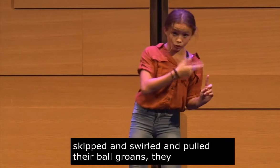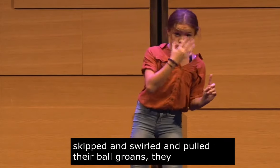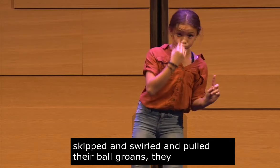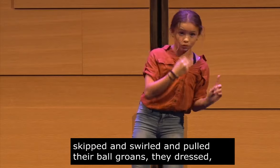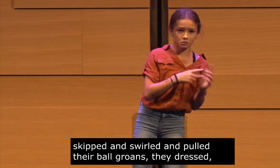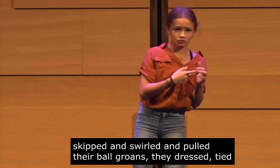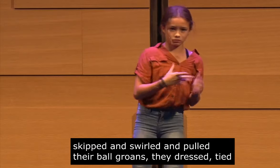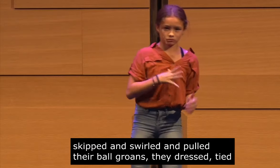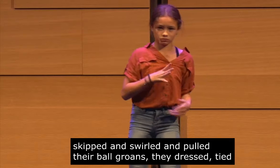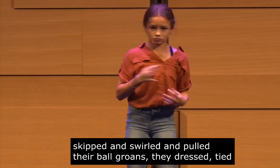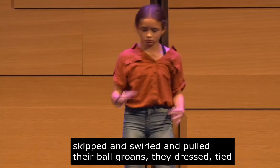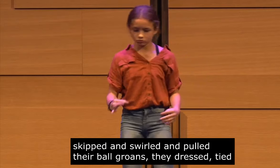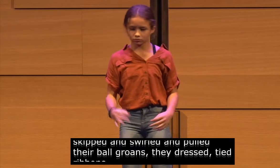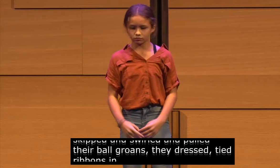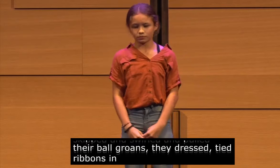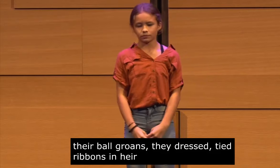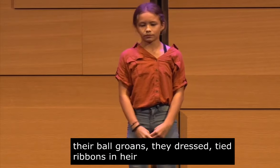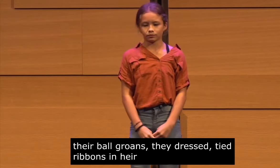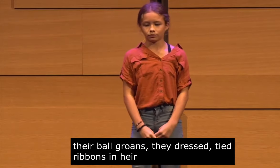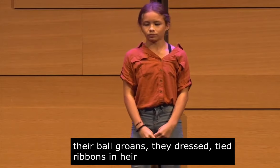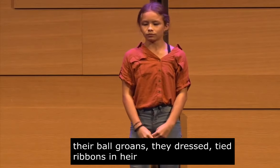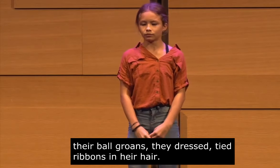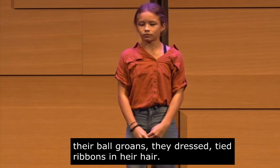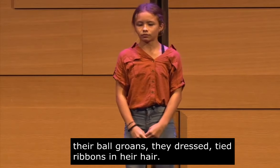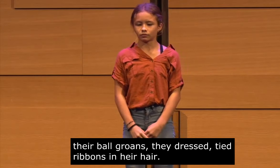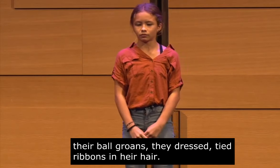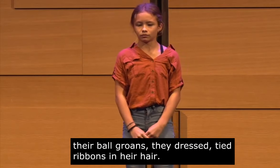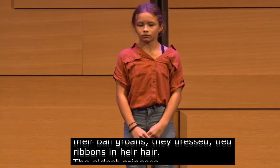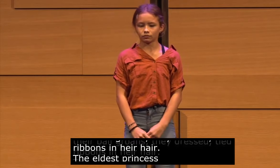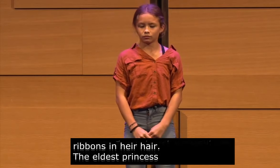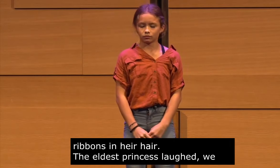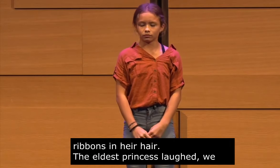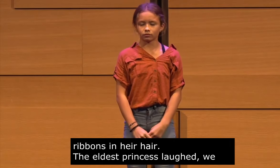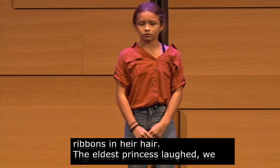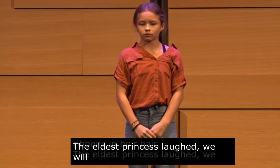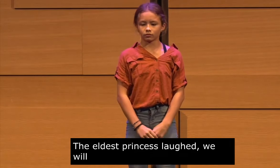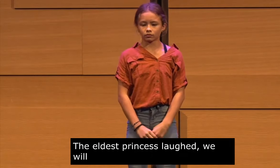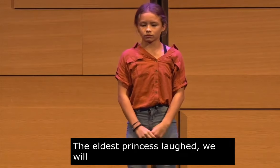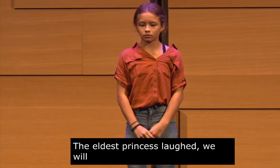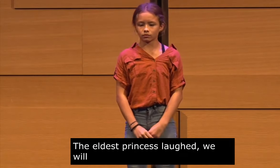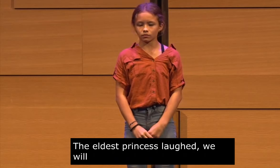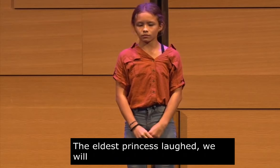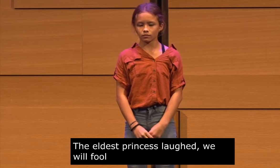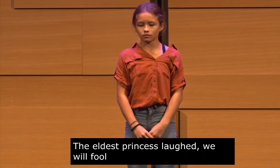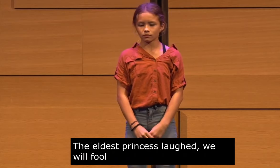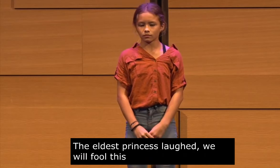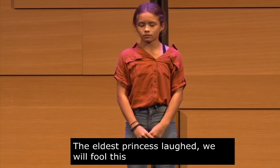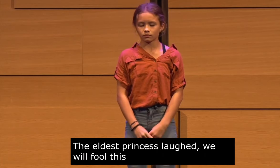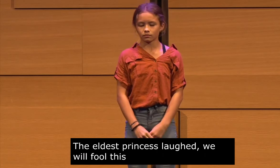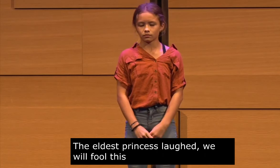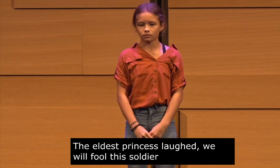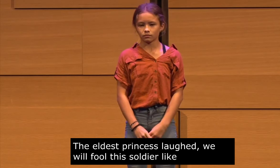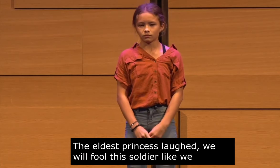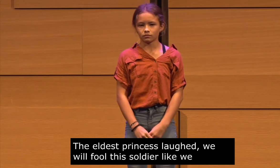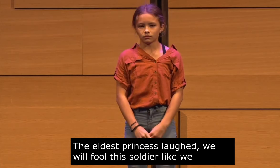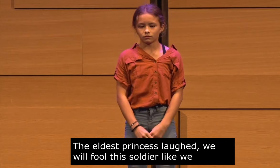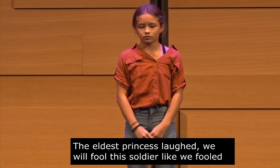in their hair. The eldest princess laughed. We will fool this soldier just like we fooled the princes. But the youngest princess was not so